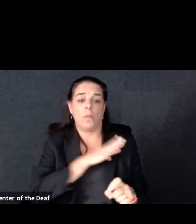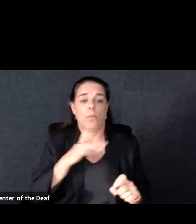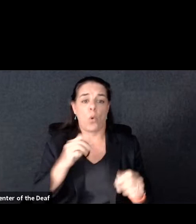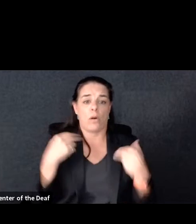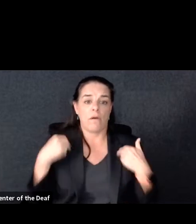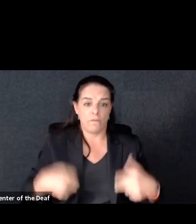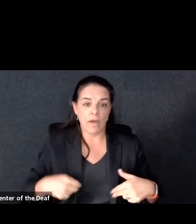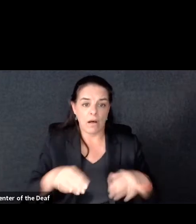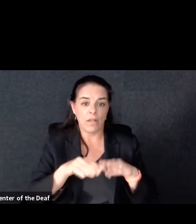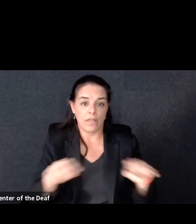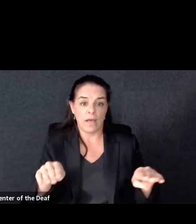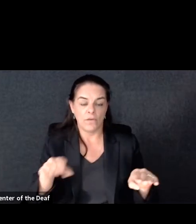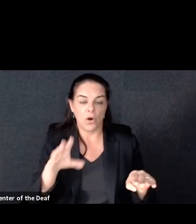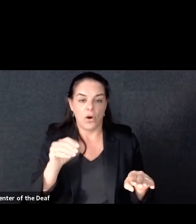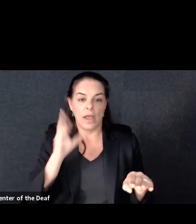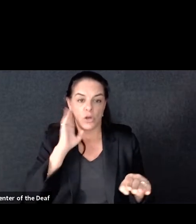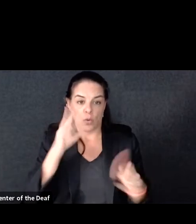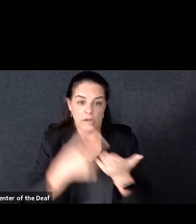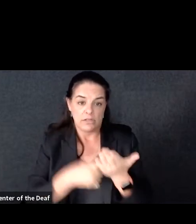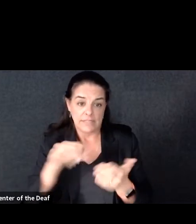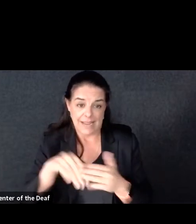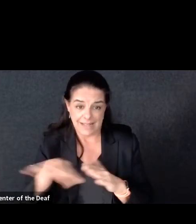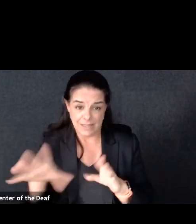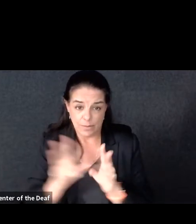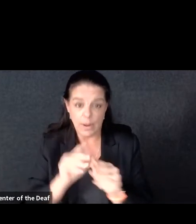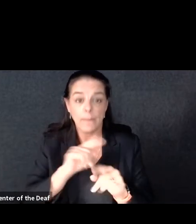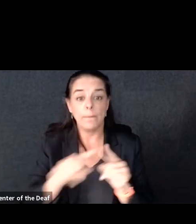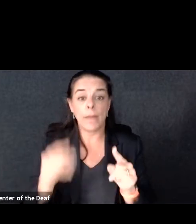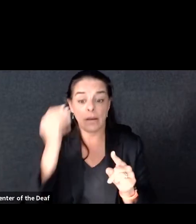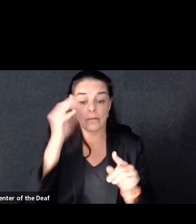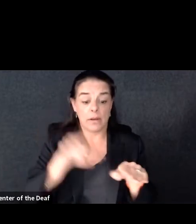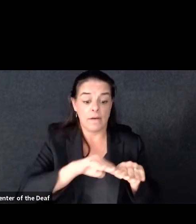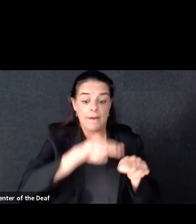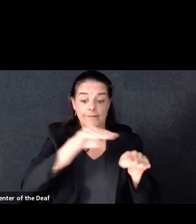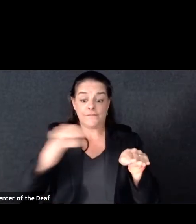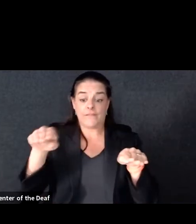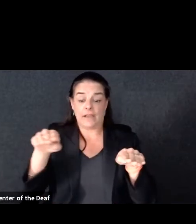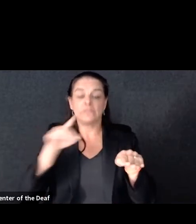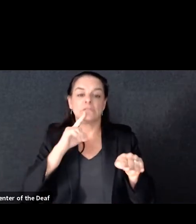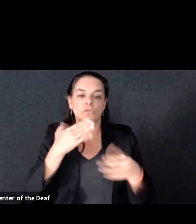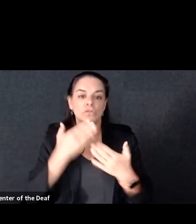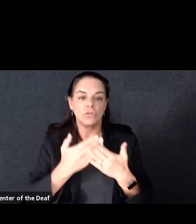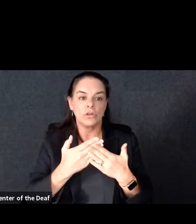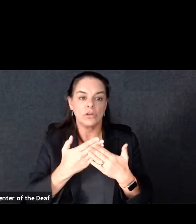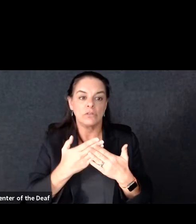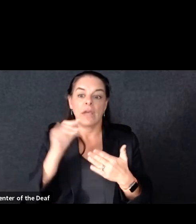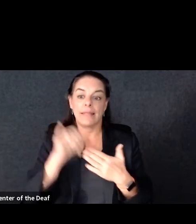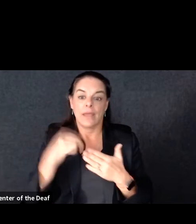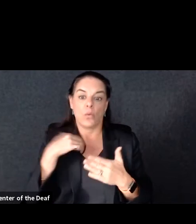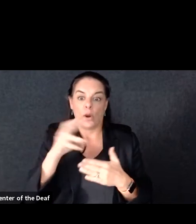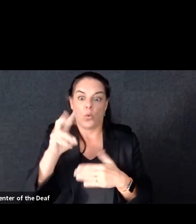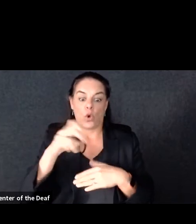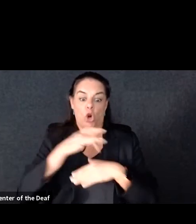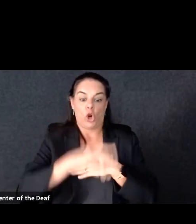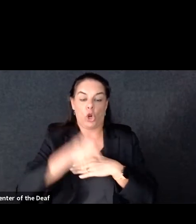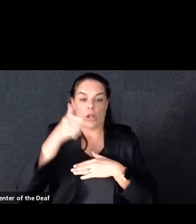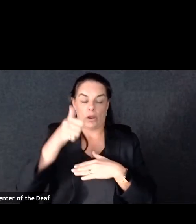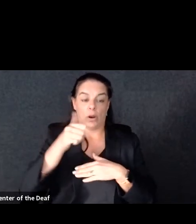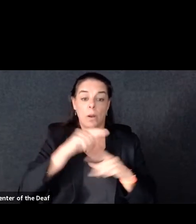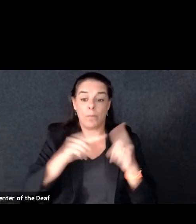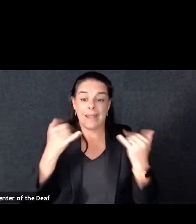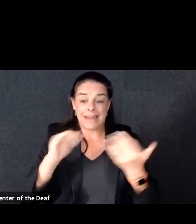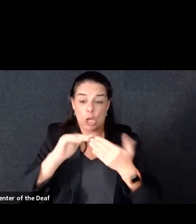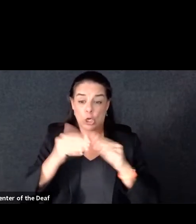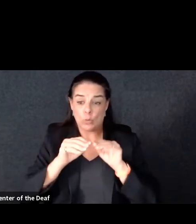in their meetings. But I do want to say flattening the curve is good, and that's where we were early on. But as we've had community spread now, we really need that to come back